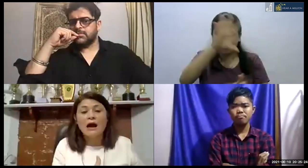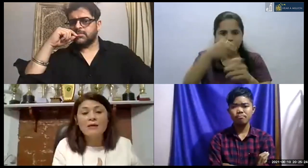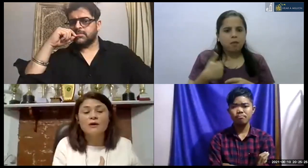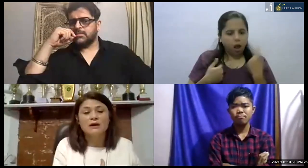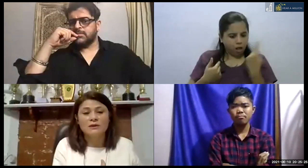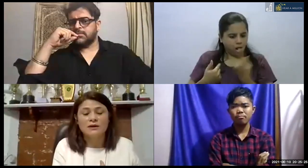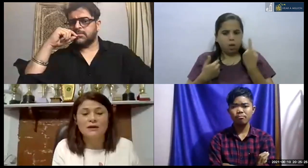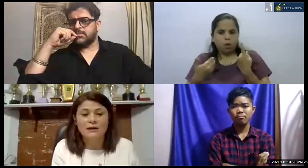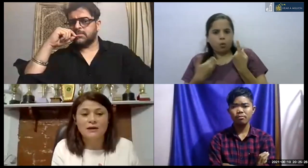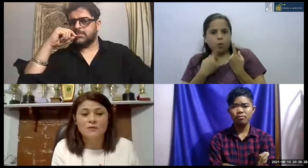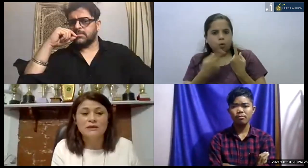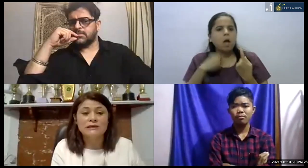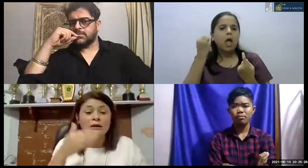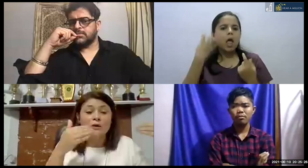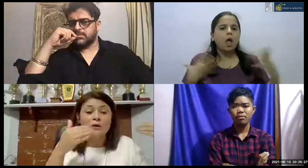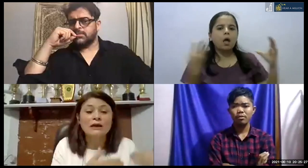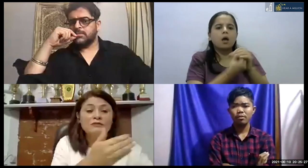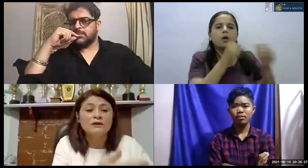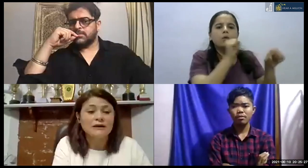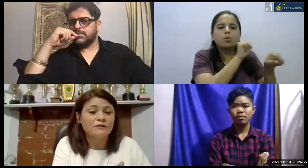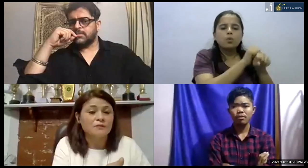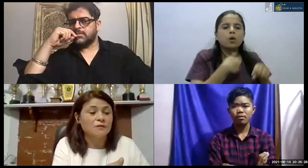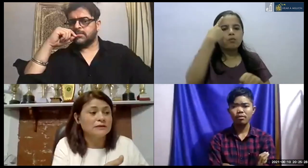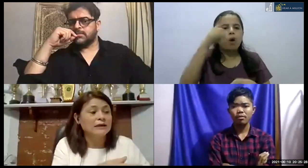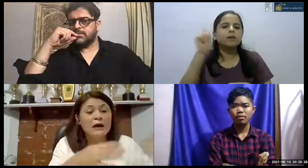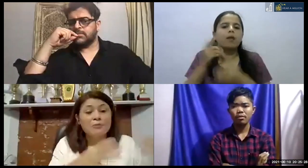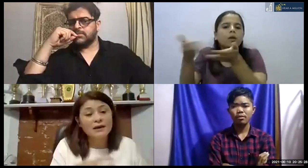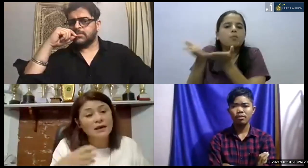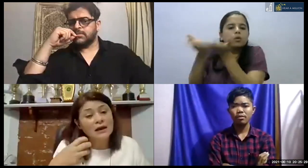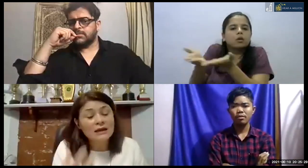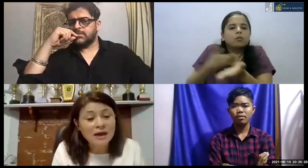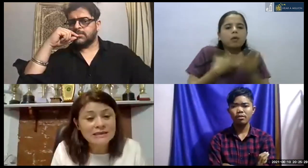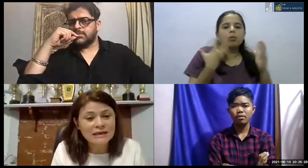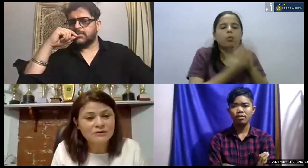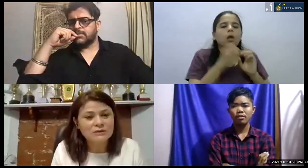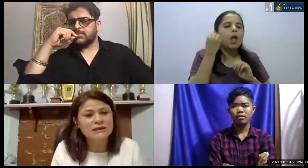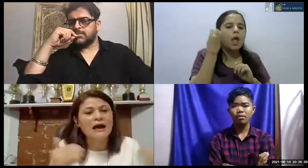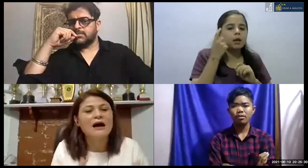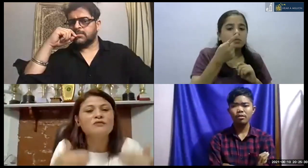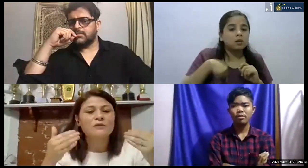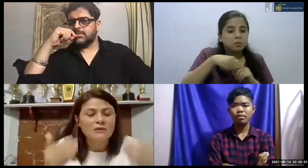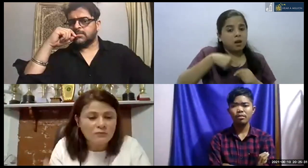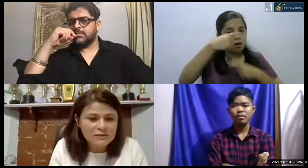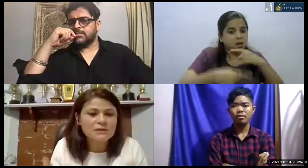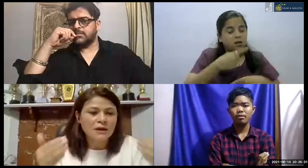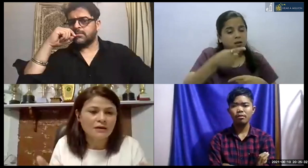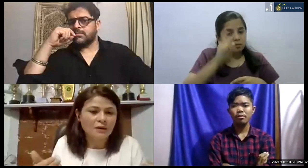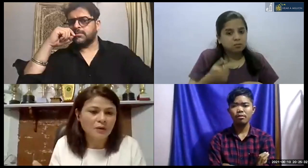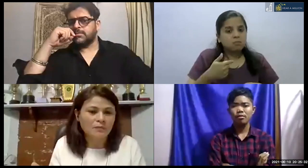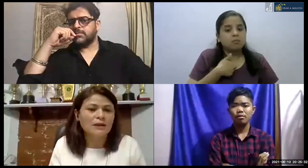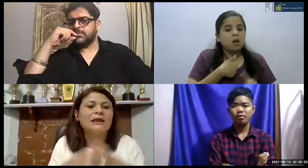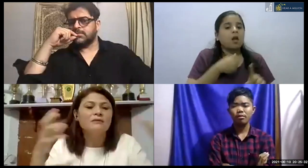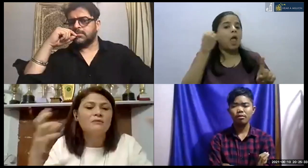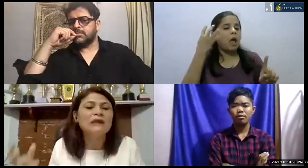alone. I'm working with the hearing community, working for deaf community. But in my daily routine, I have to convince